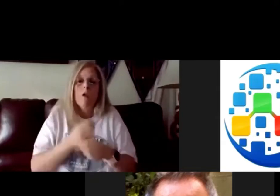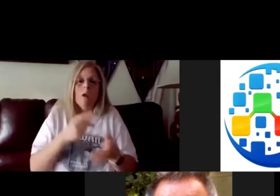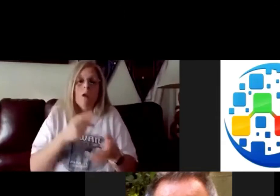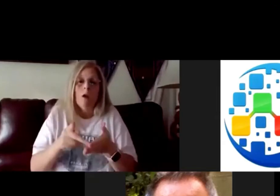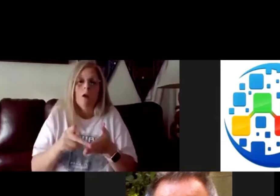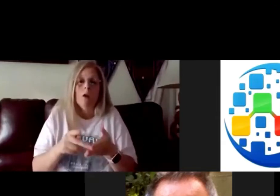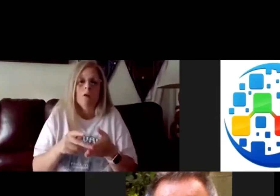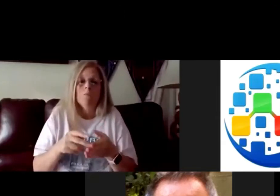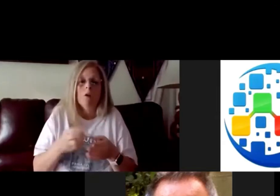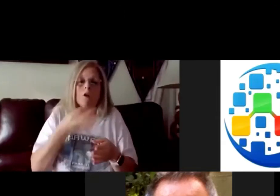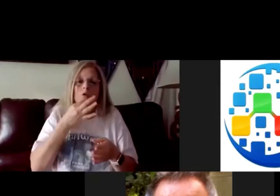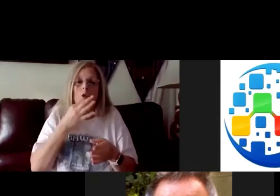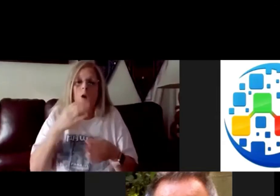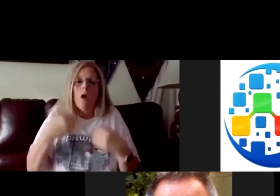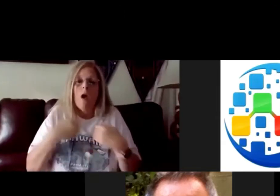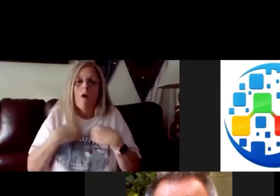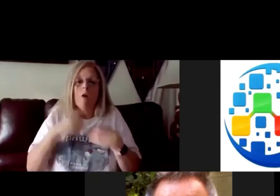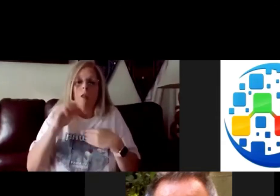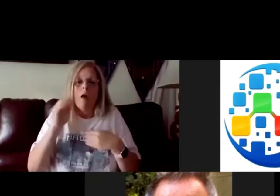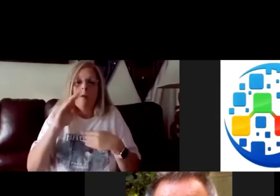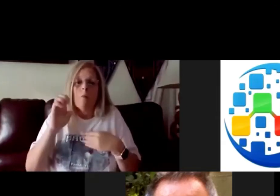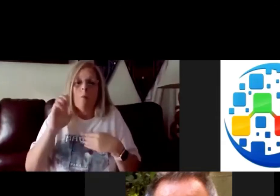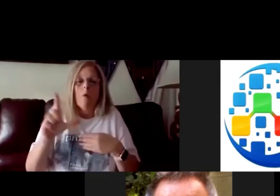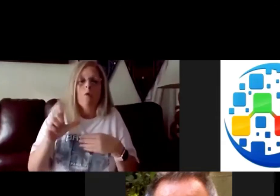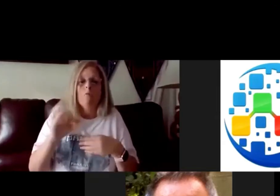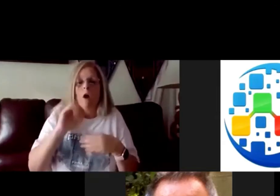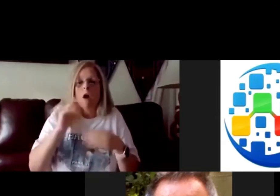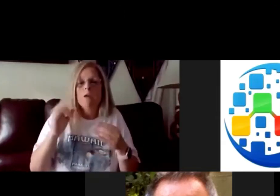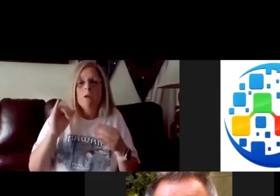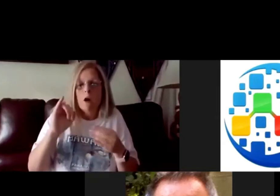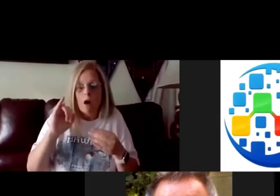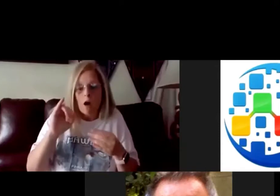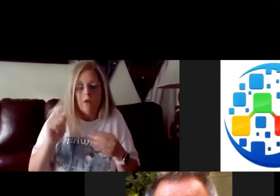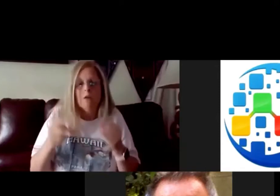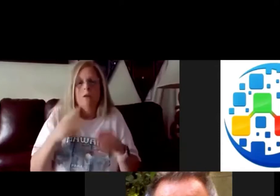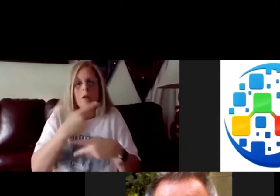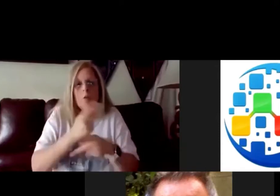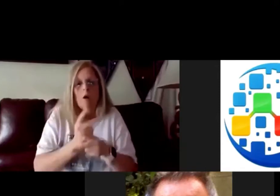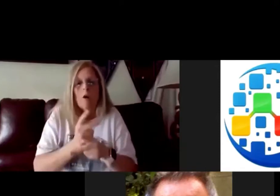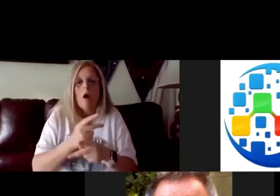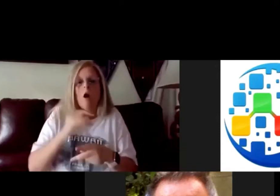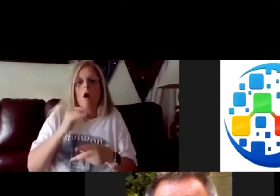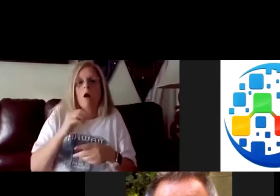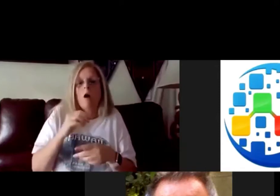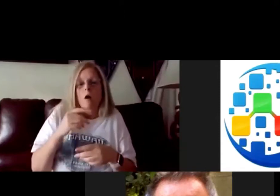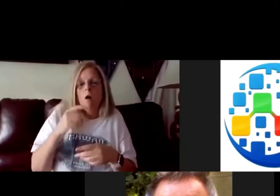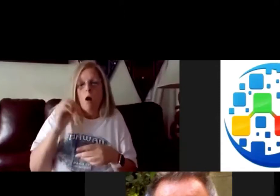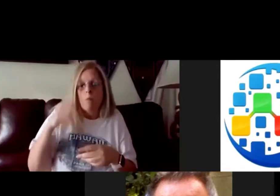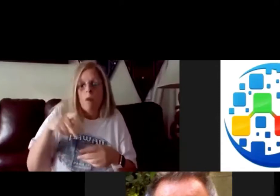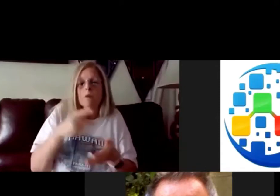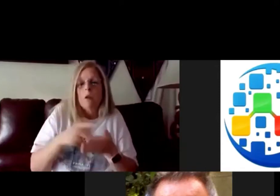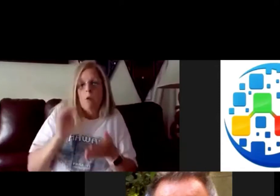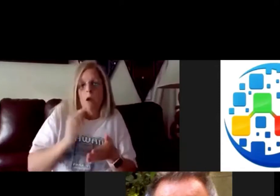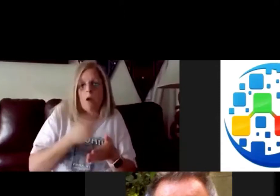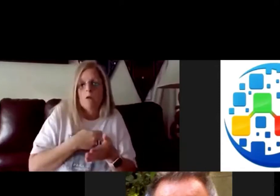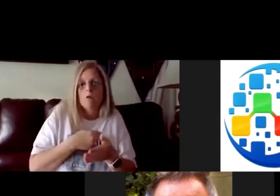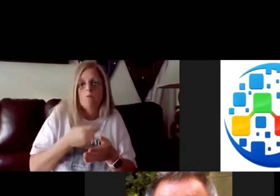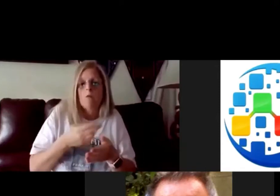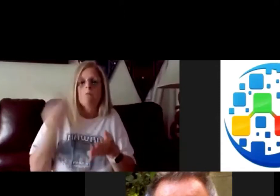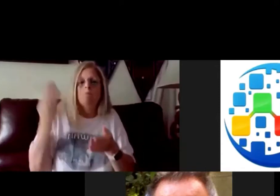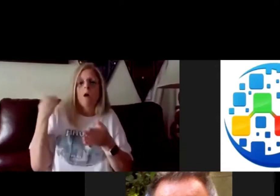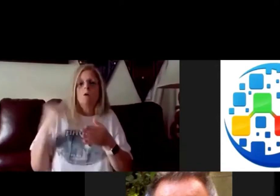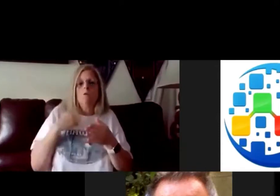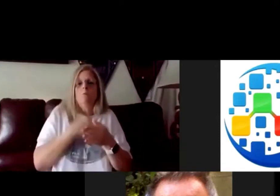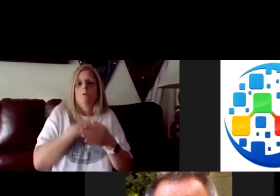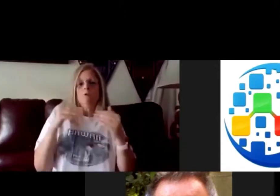have that label, independent reseller of the IT product, Onpassive can pay us. Let's back up to the membership level.